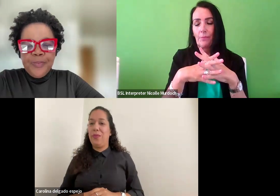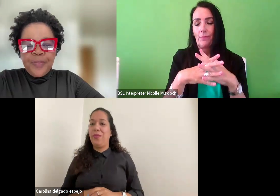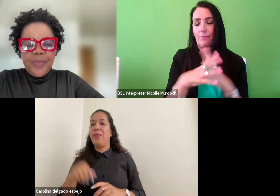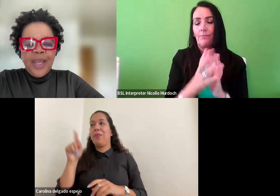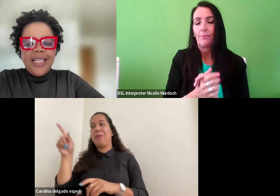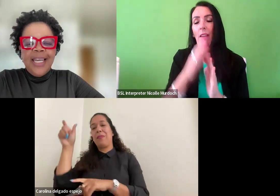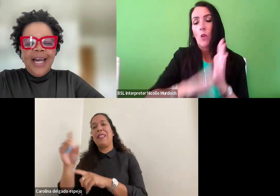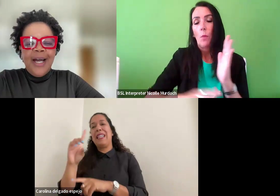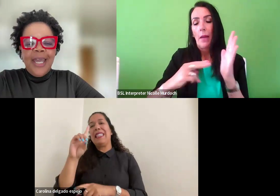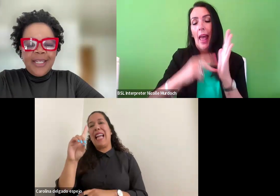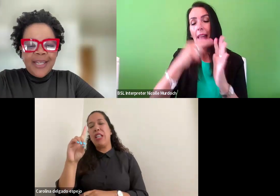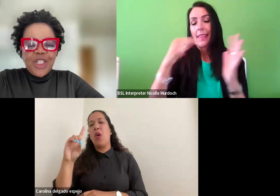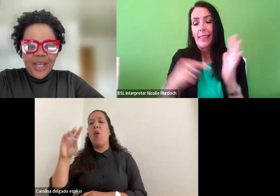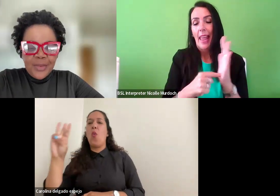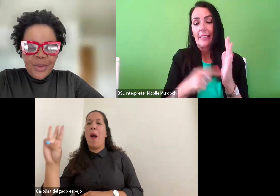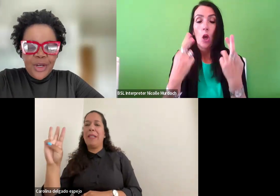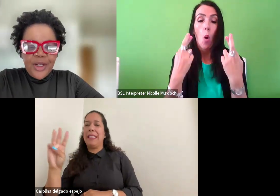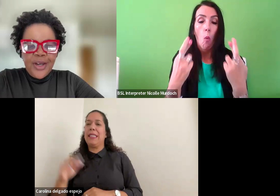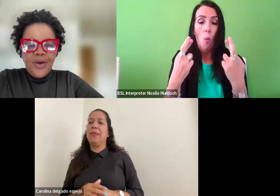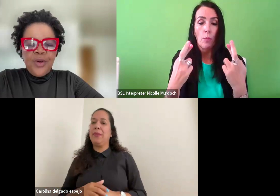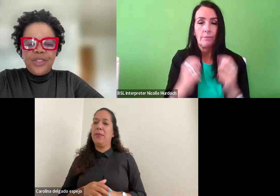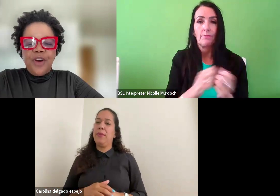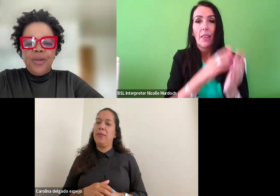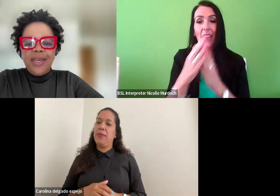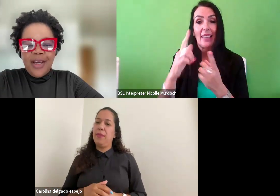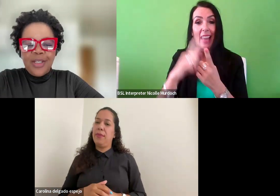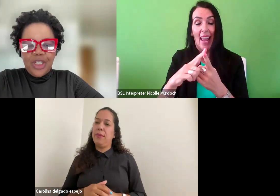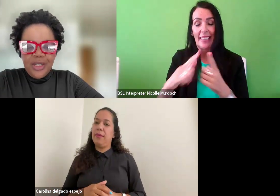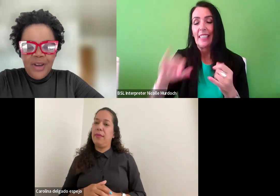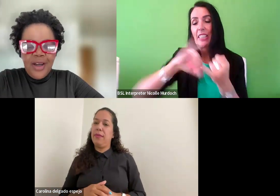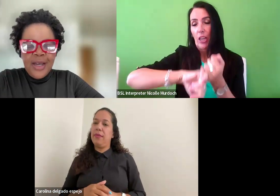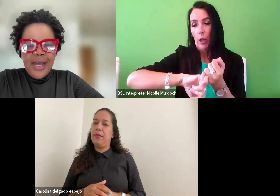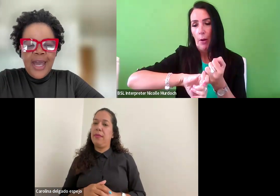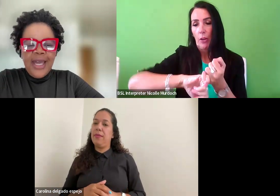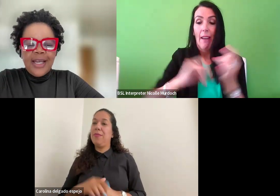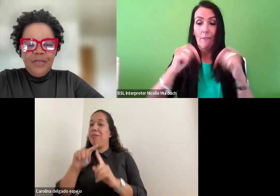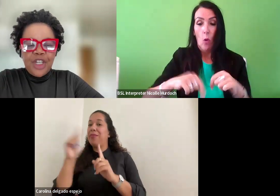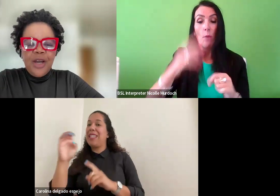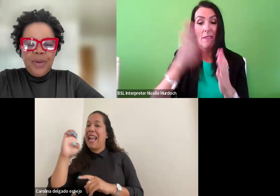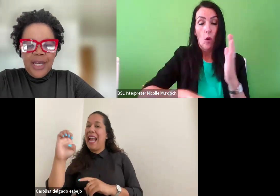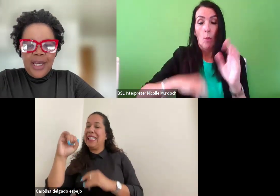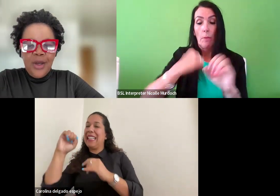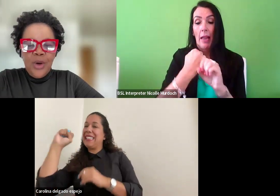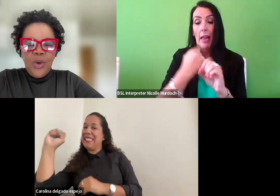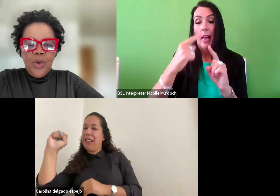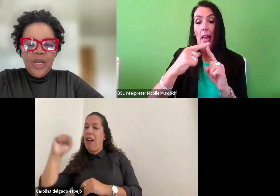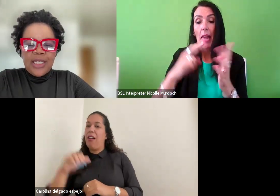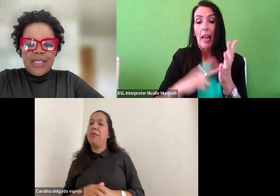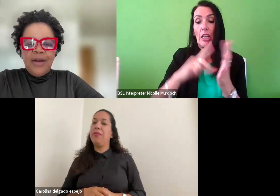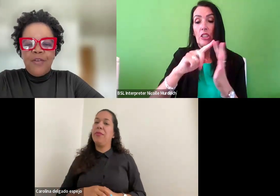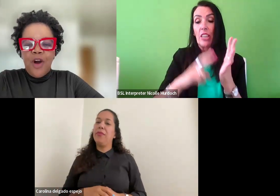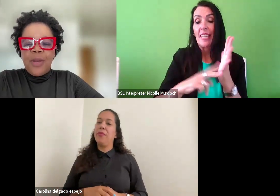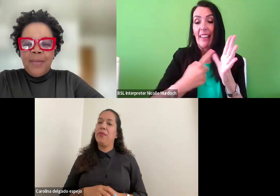NetHope, Ed Schenkenberg, who is from here, Geneva, and Kavisha Pillay,